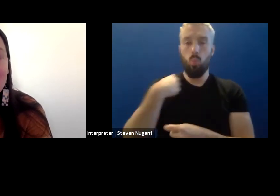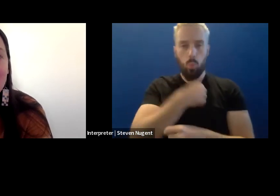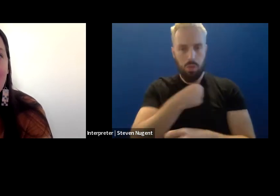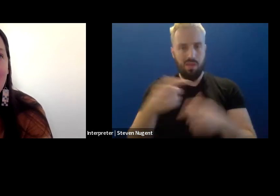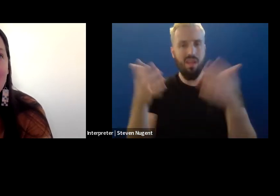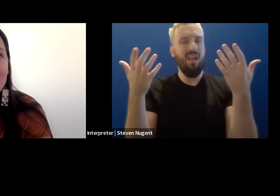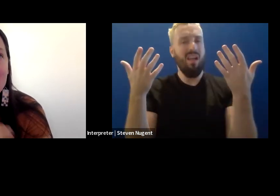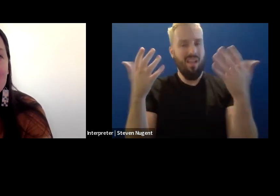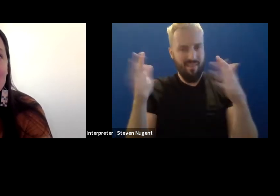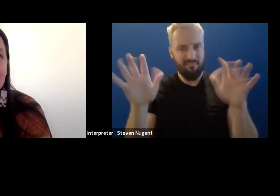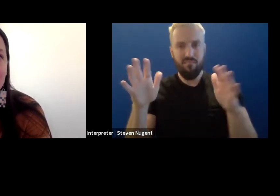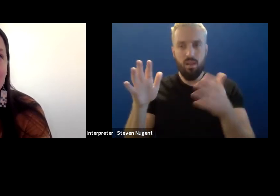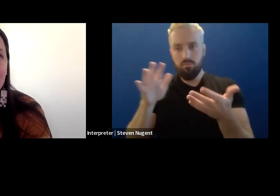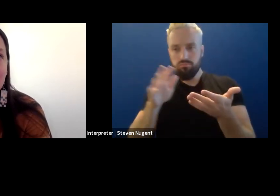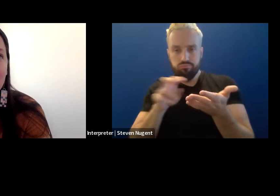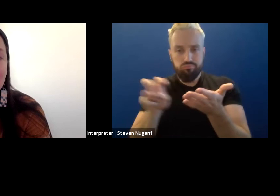navigated